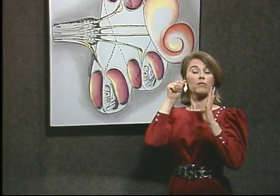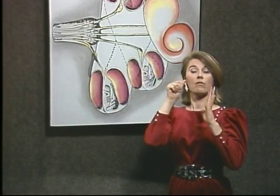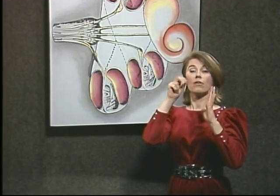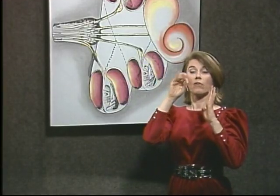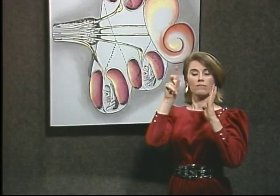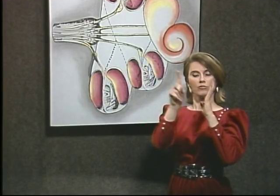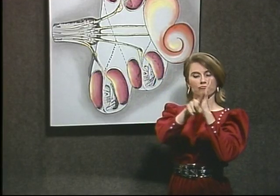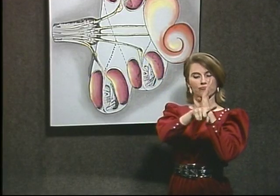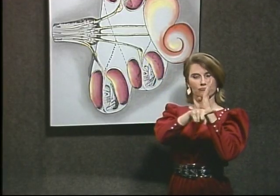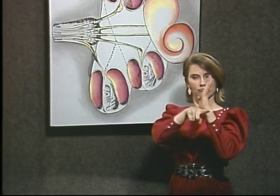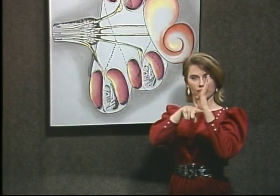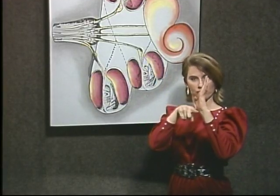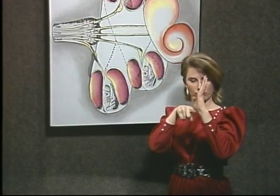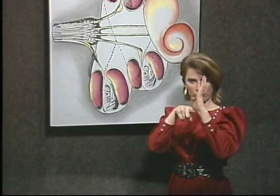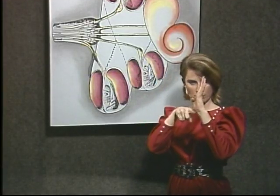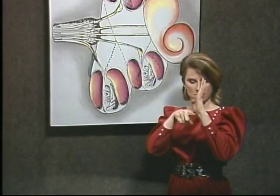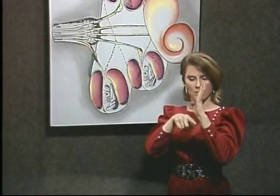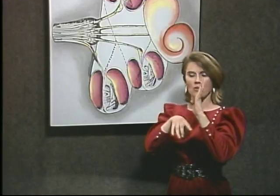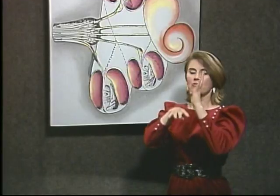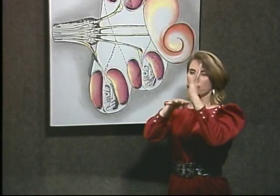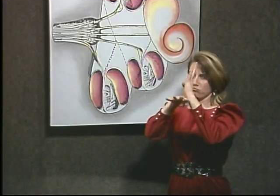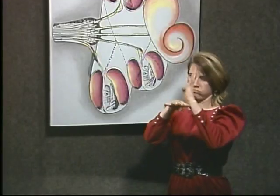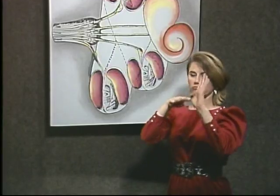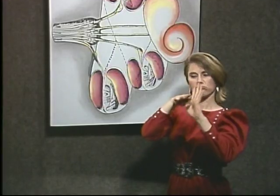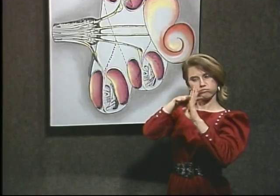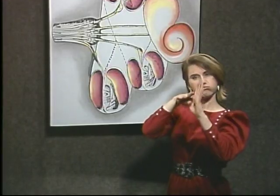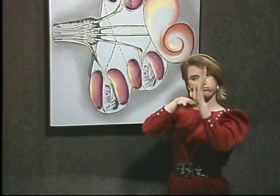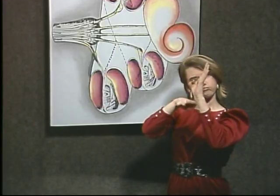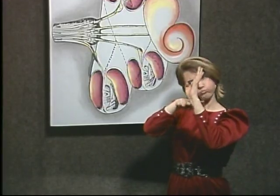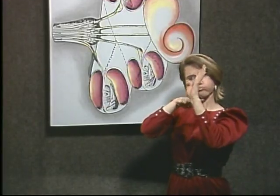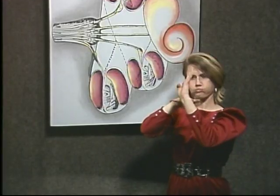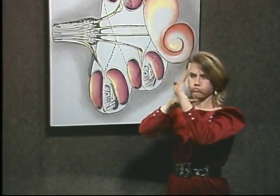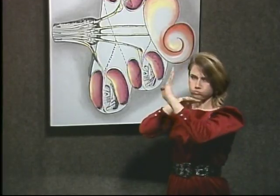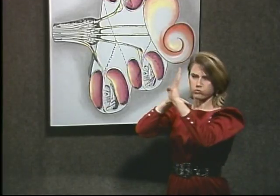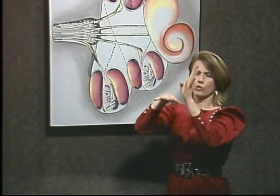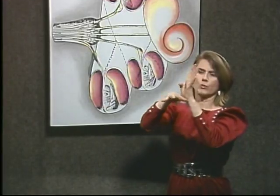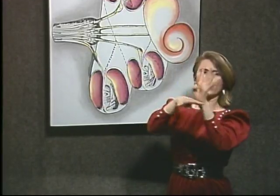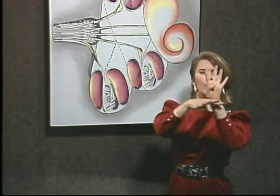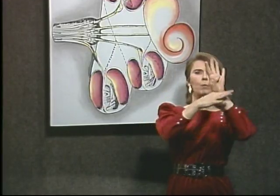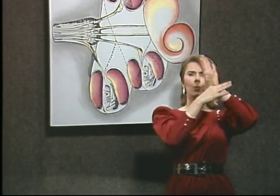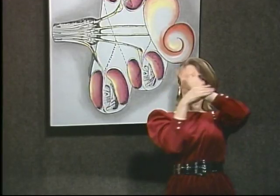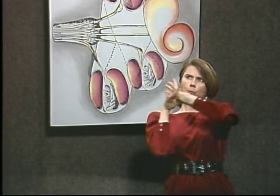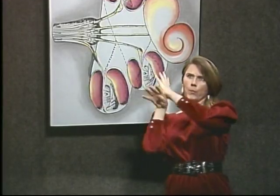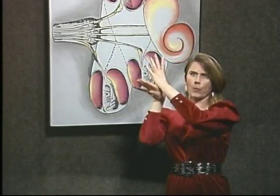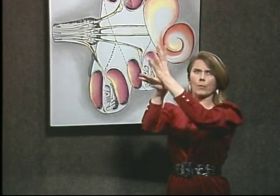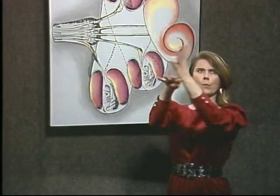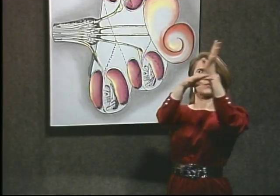The hair cells are located nearby auditory nerve fibers